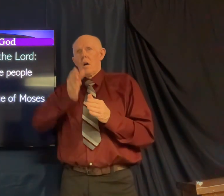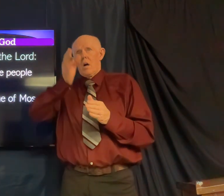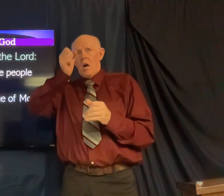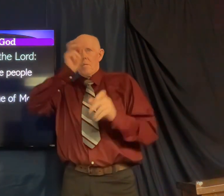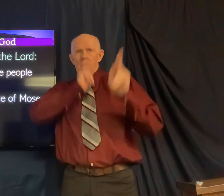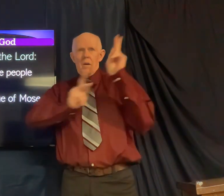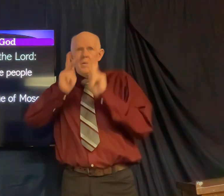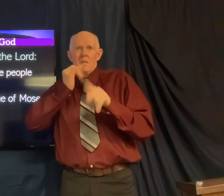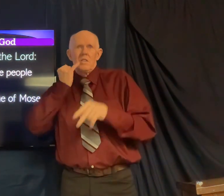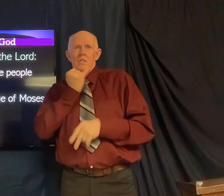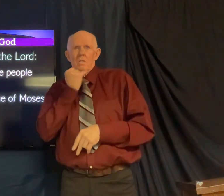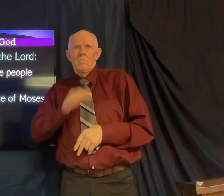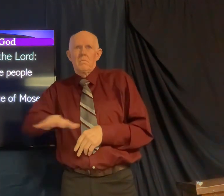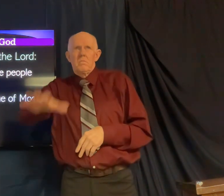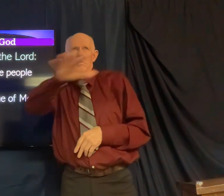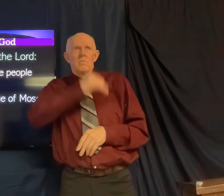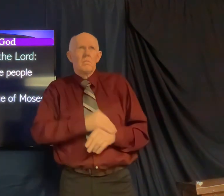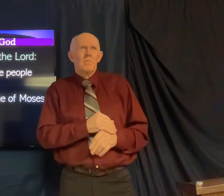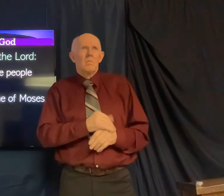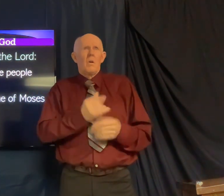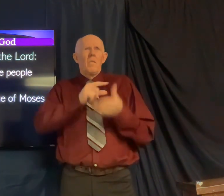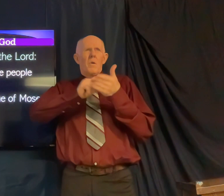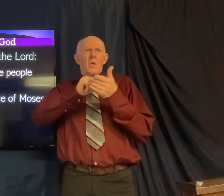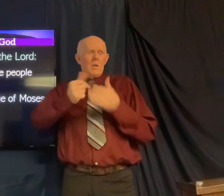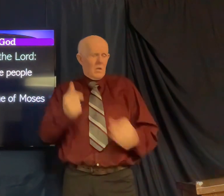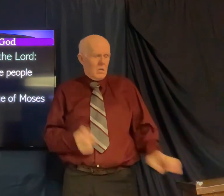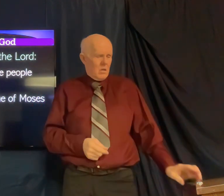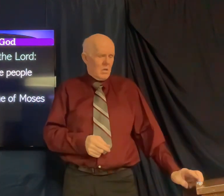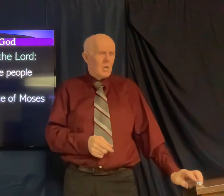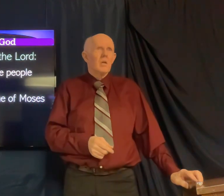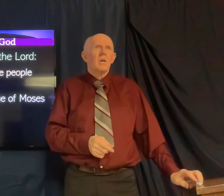leader of the people of Israel.